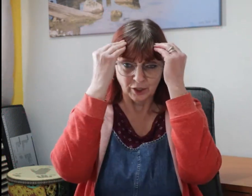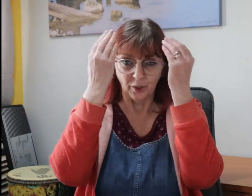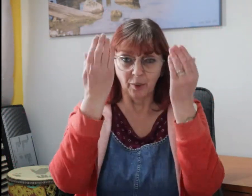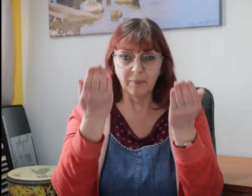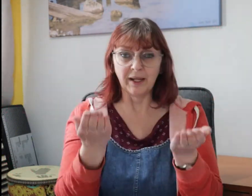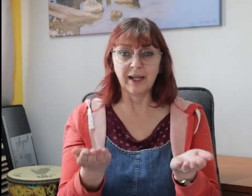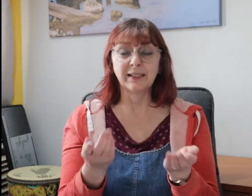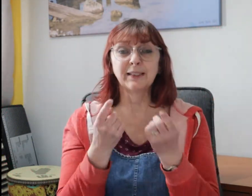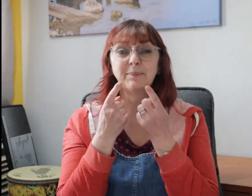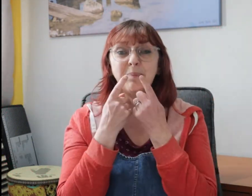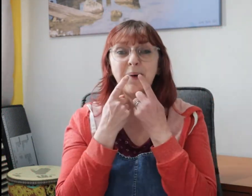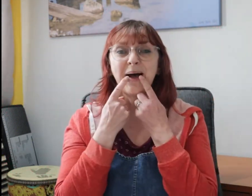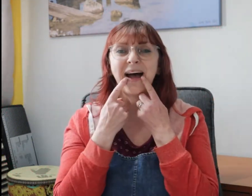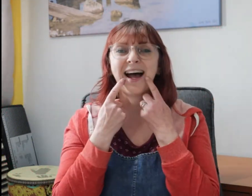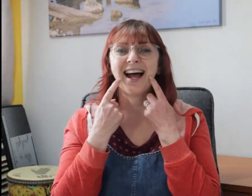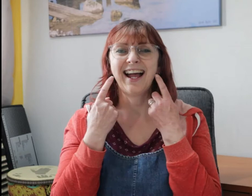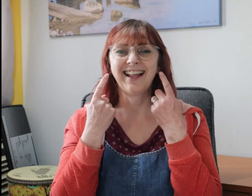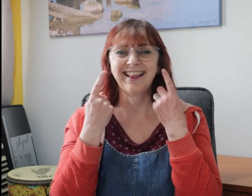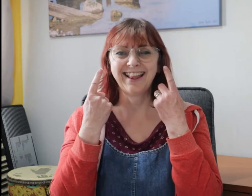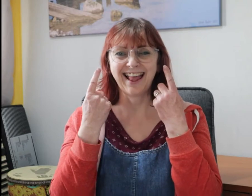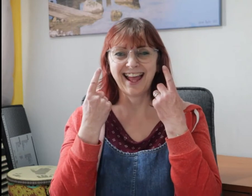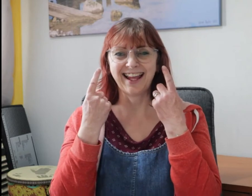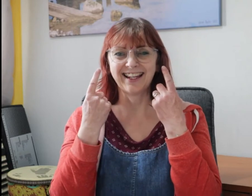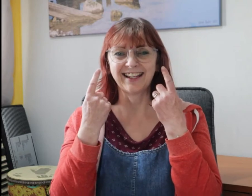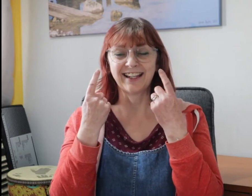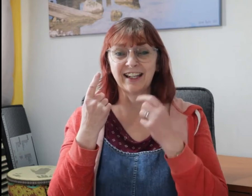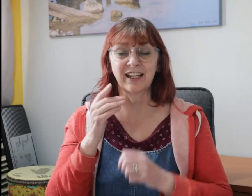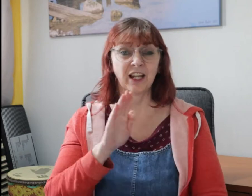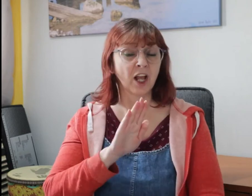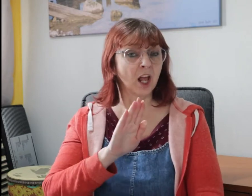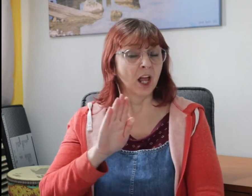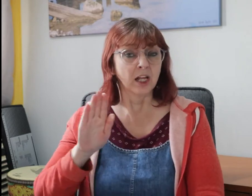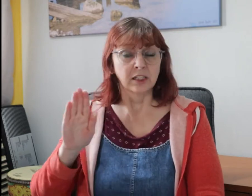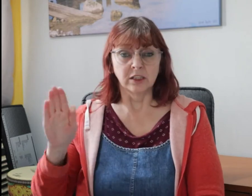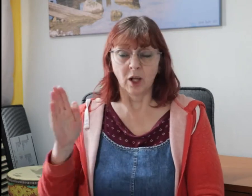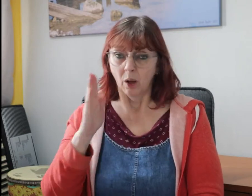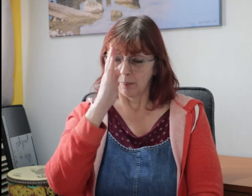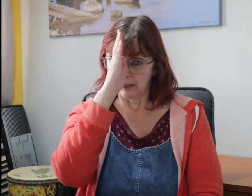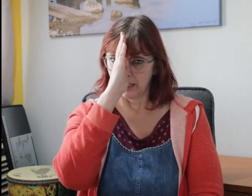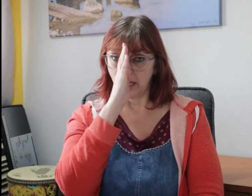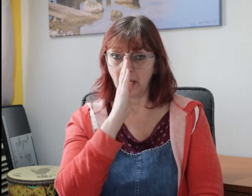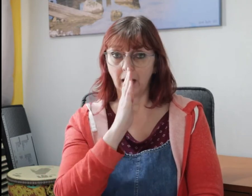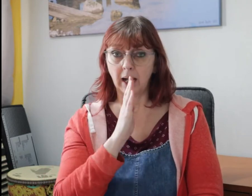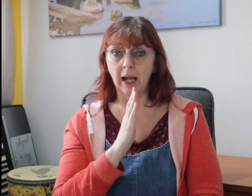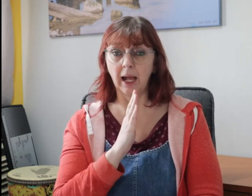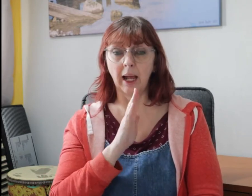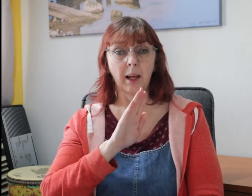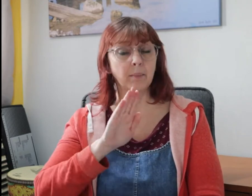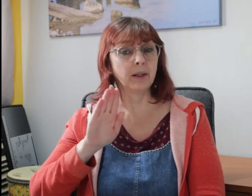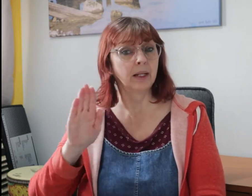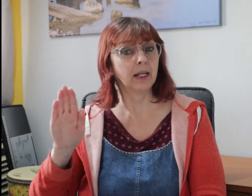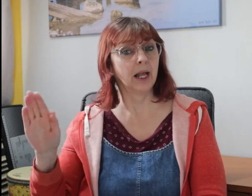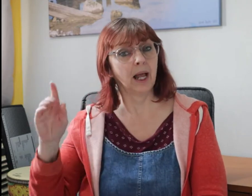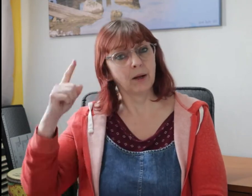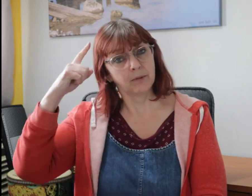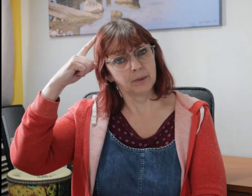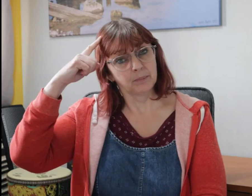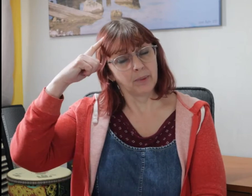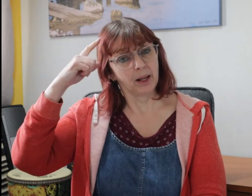Show me a smile then. Don't be unhappy, can't